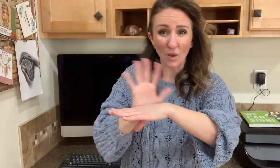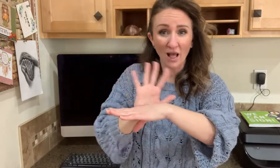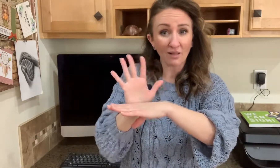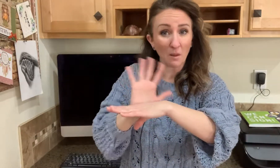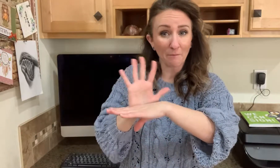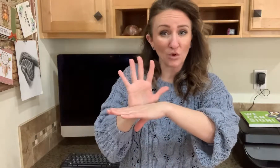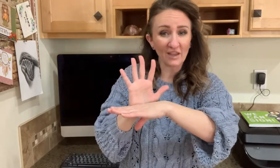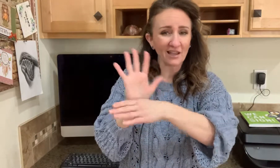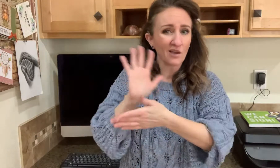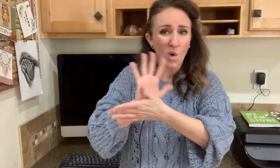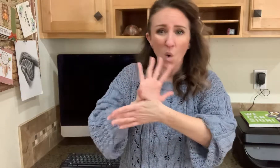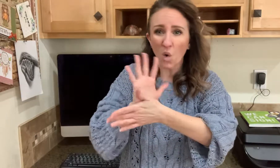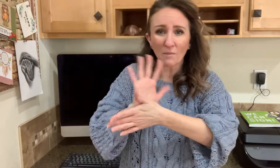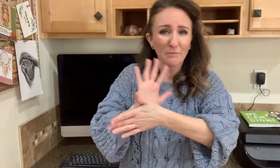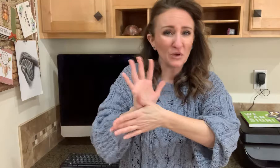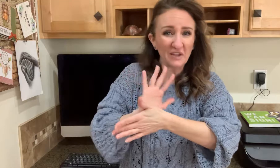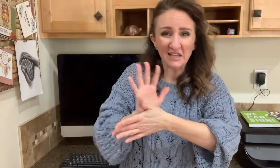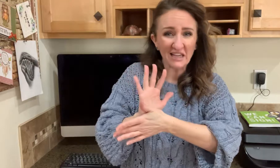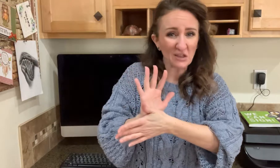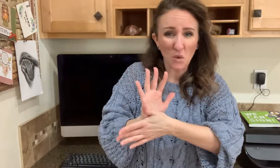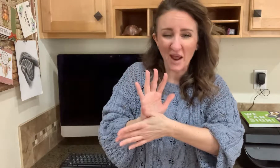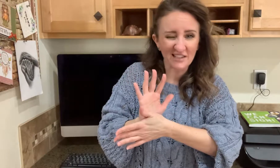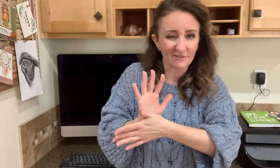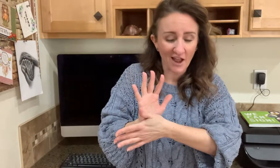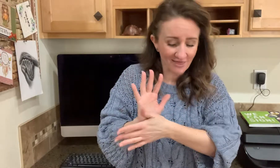well, movie or movie. Either way is fine though.